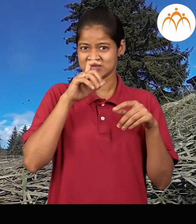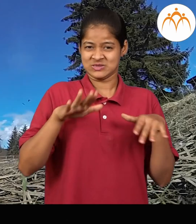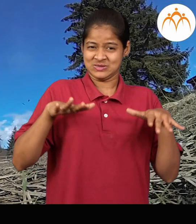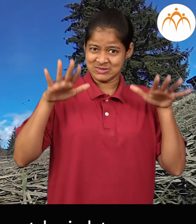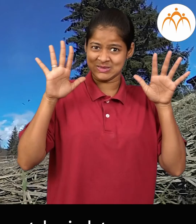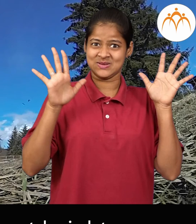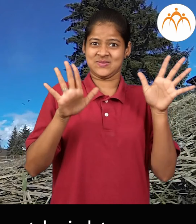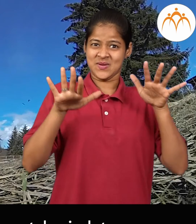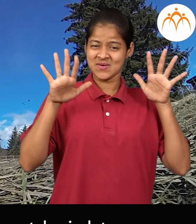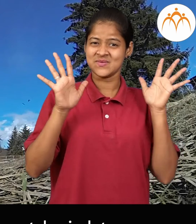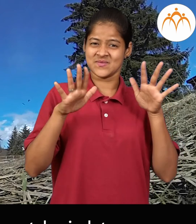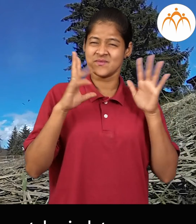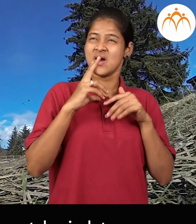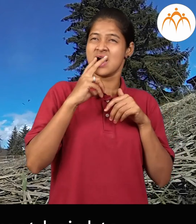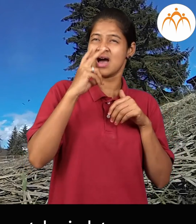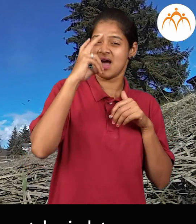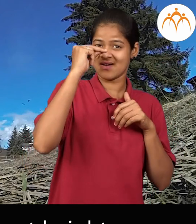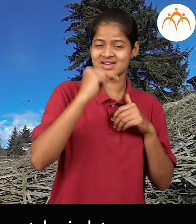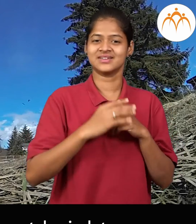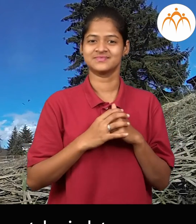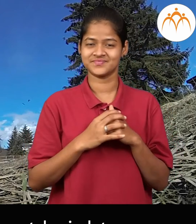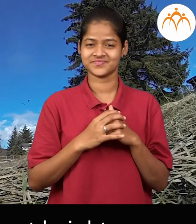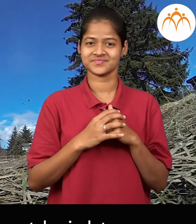Eagles can fly at great heights.